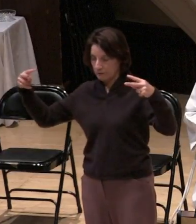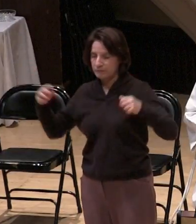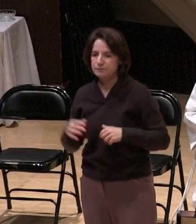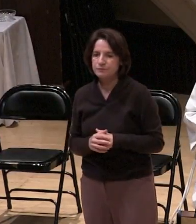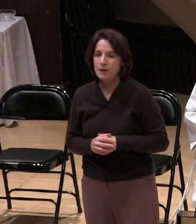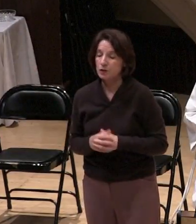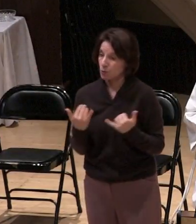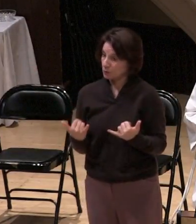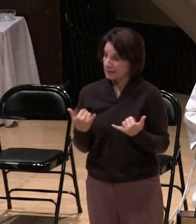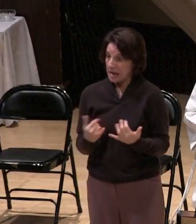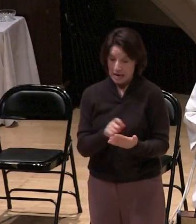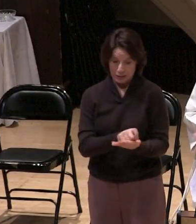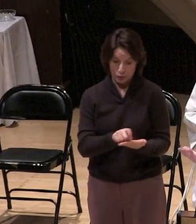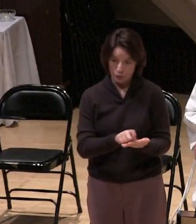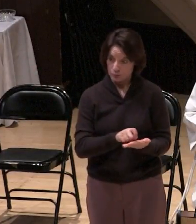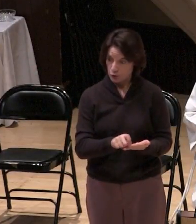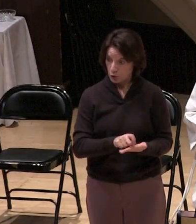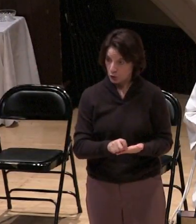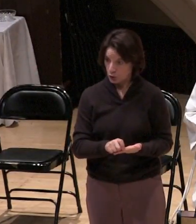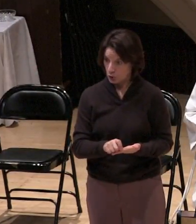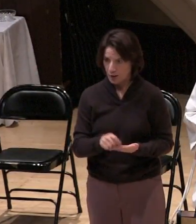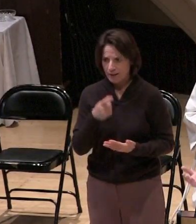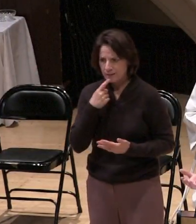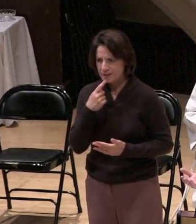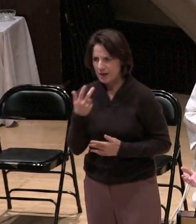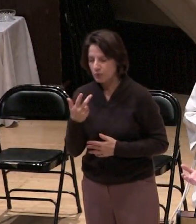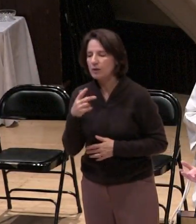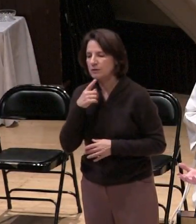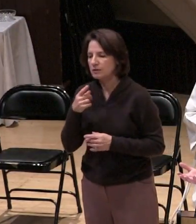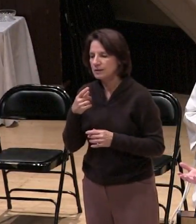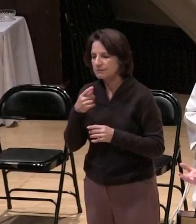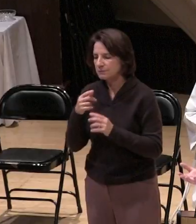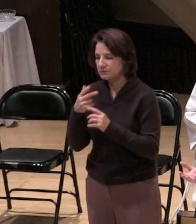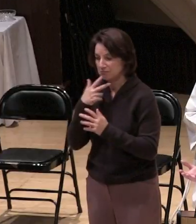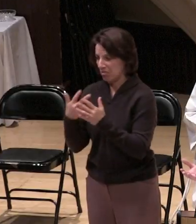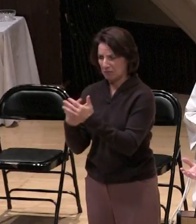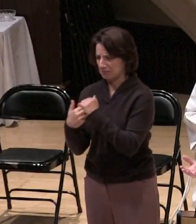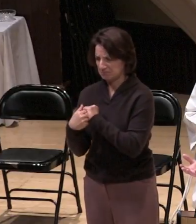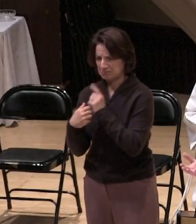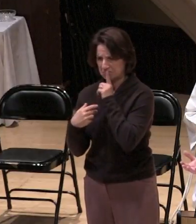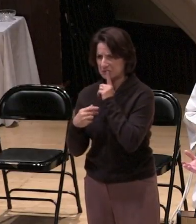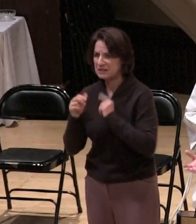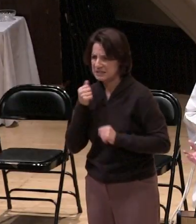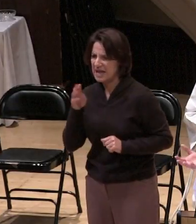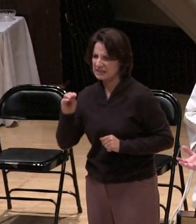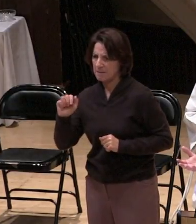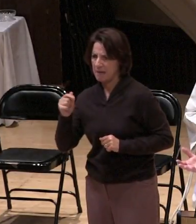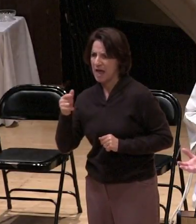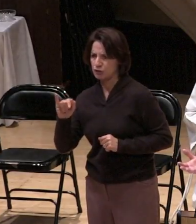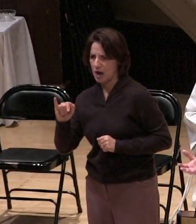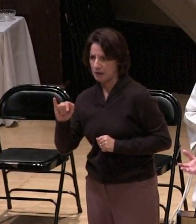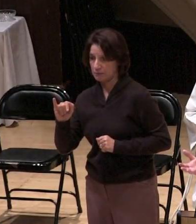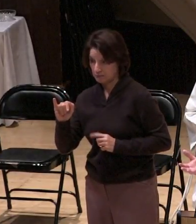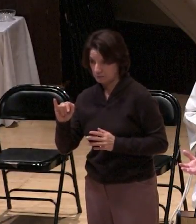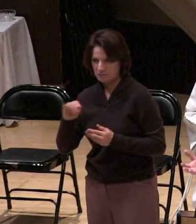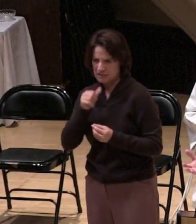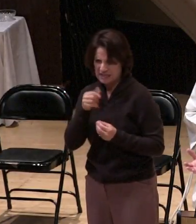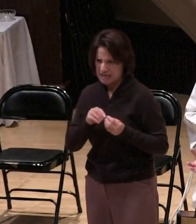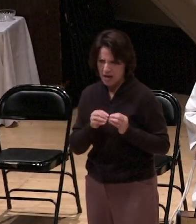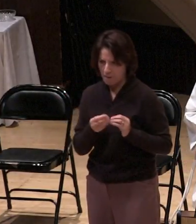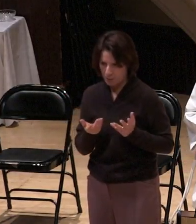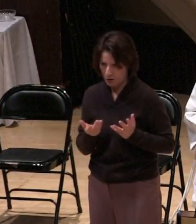today, the three, or actually it doesn't say three, the magi, the wise men, are people who have studied the